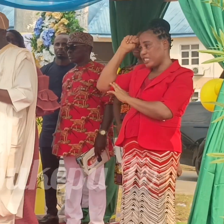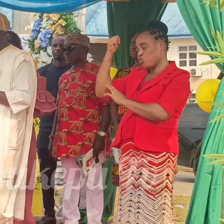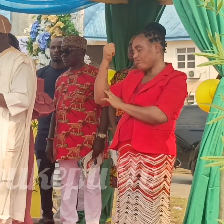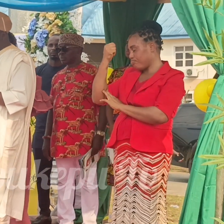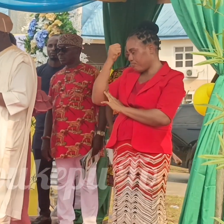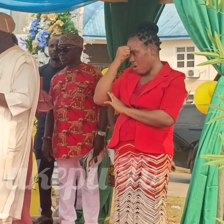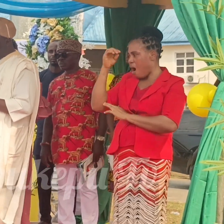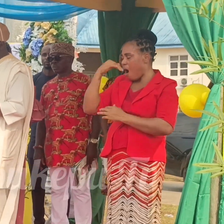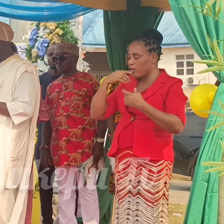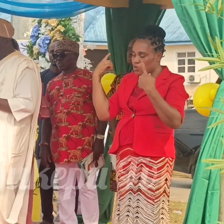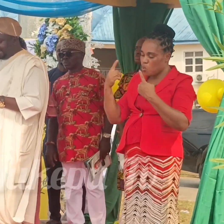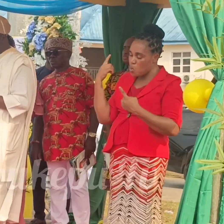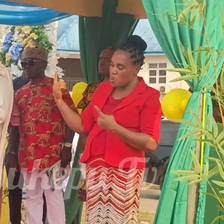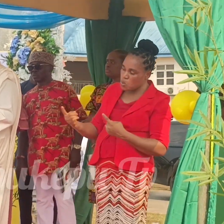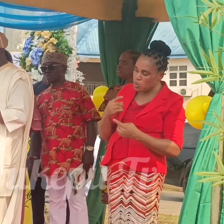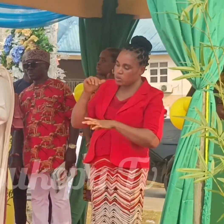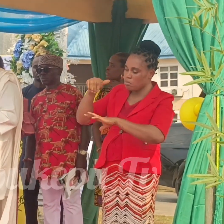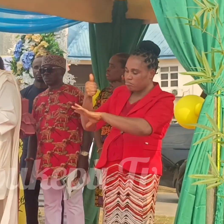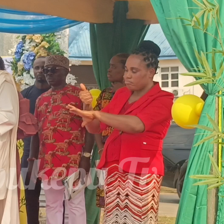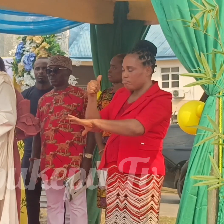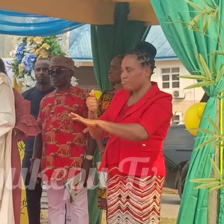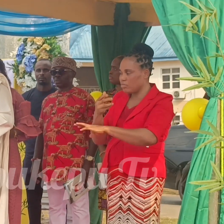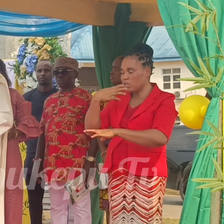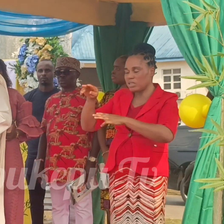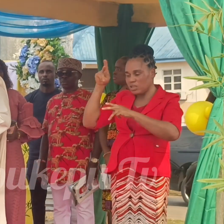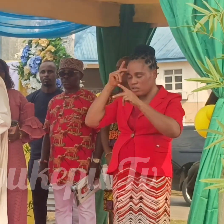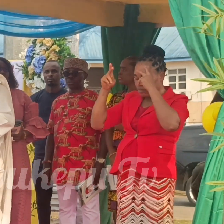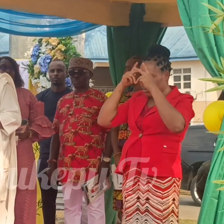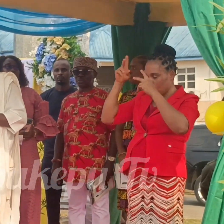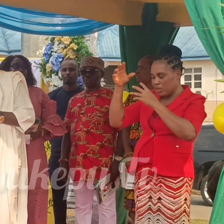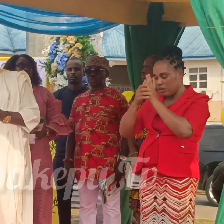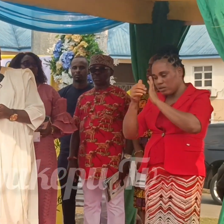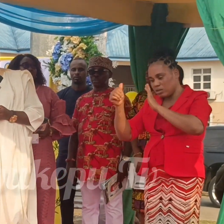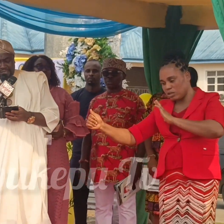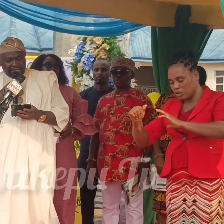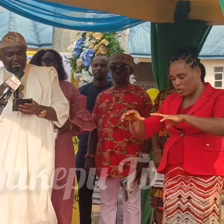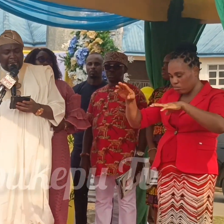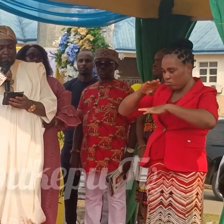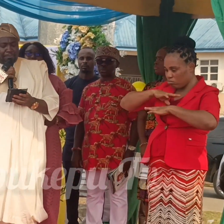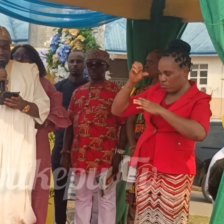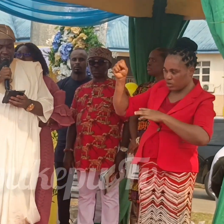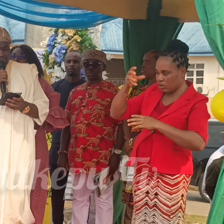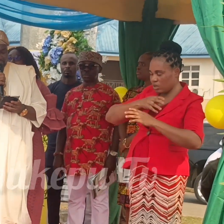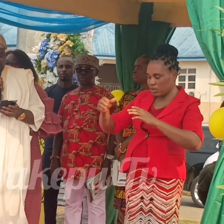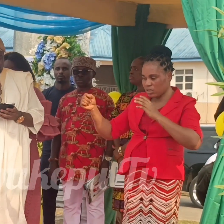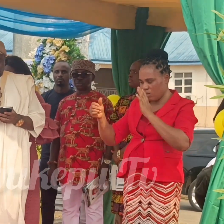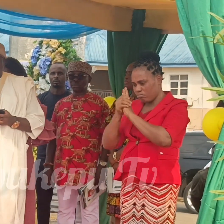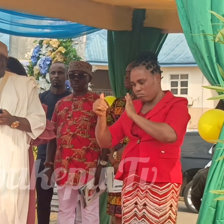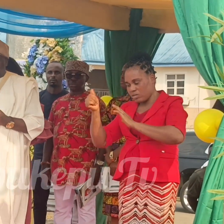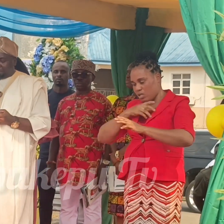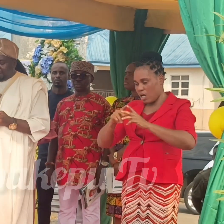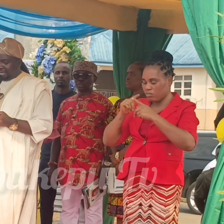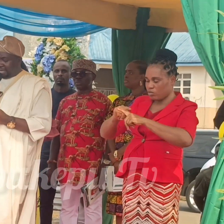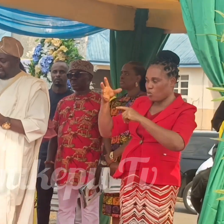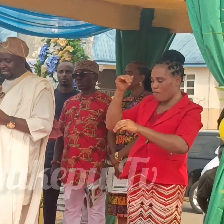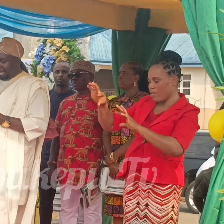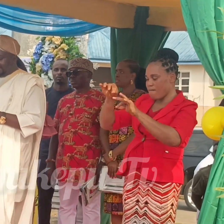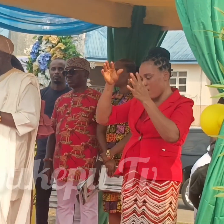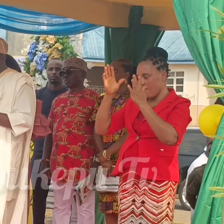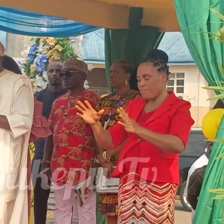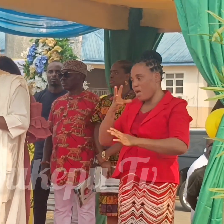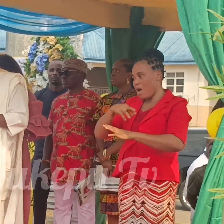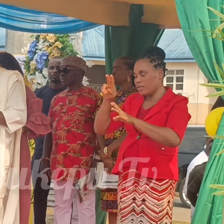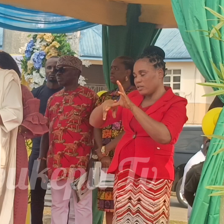Tinubu has always appreciated the knowledge, skills, competence, and patriotism of the founder